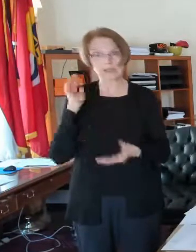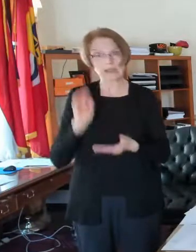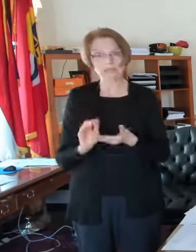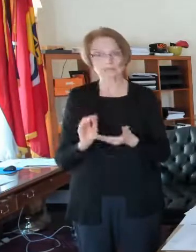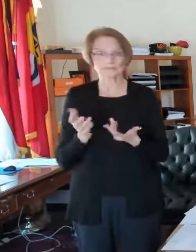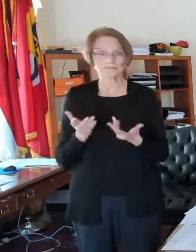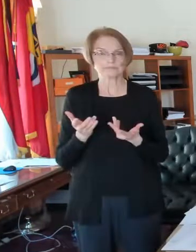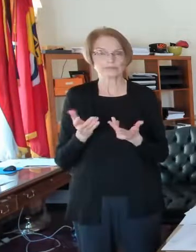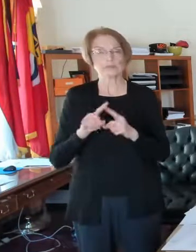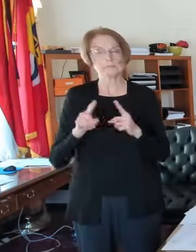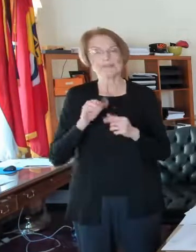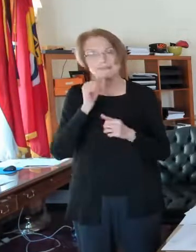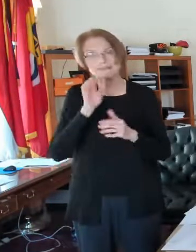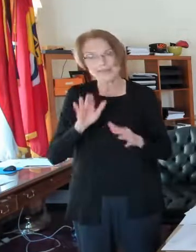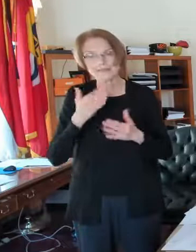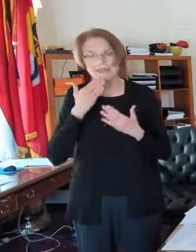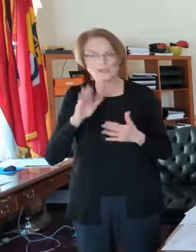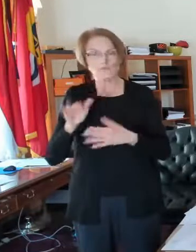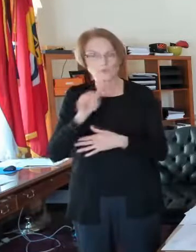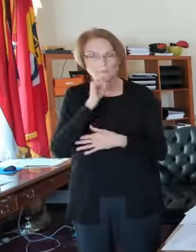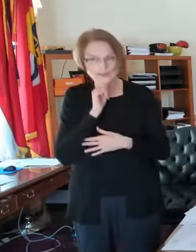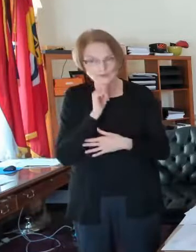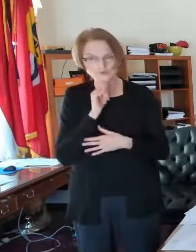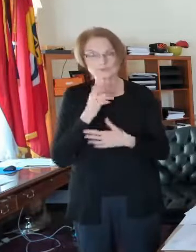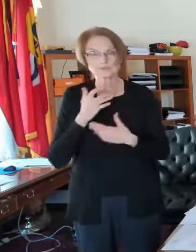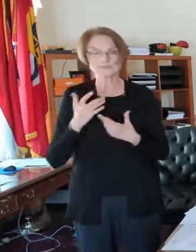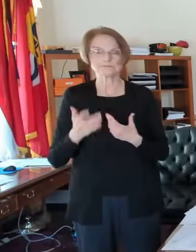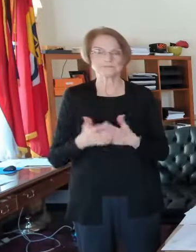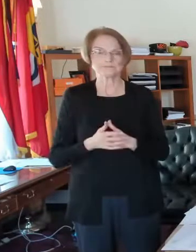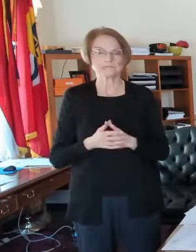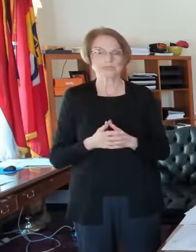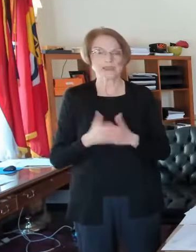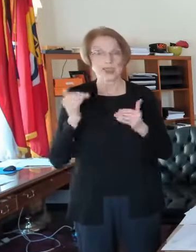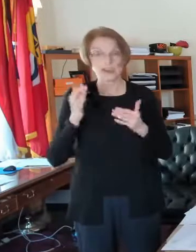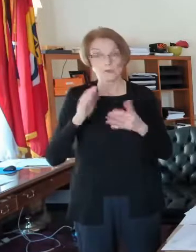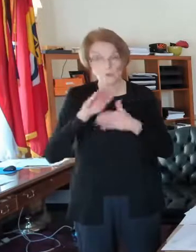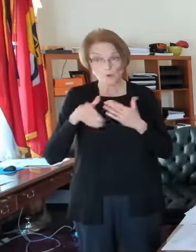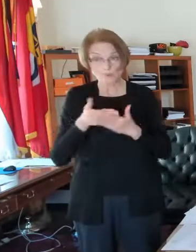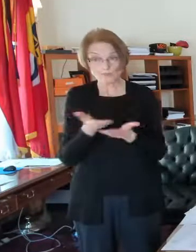everybody for their patience. And, I hope you all